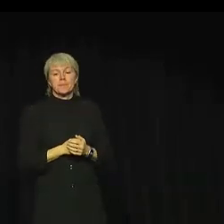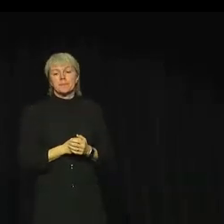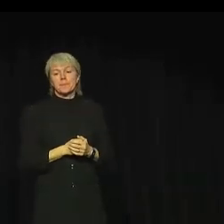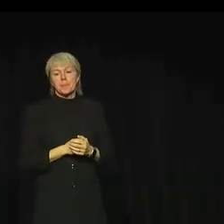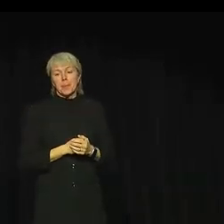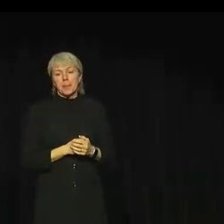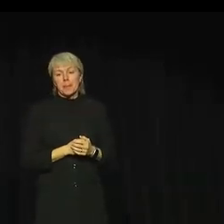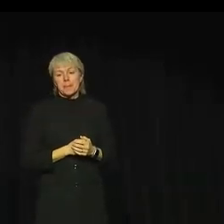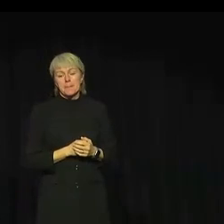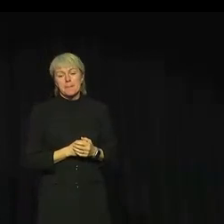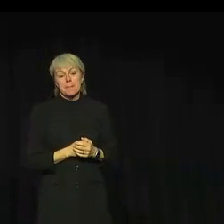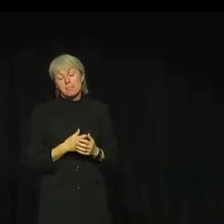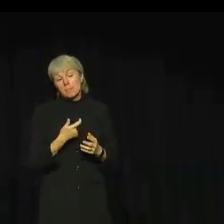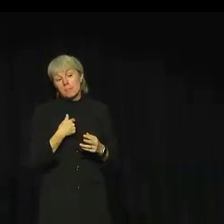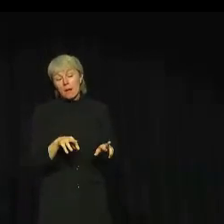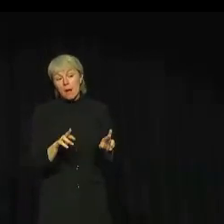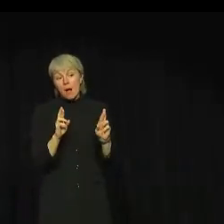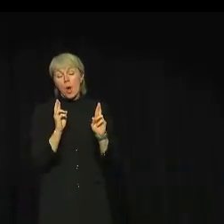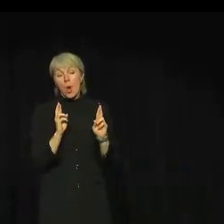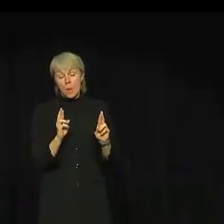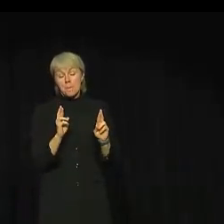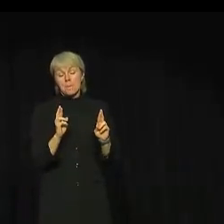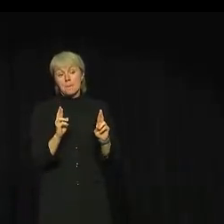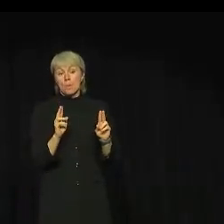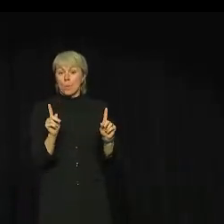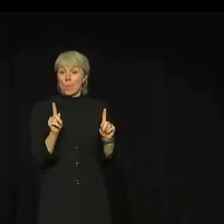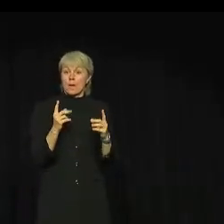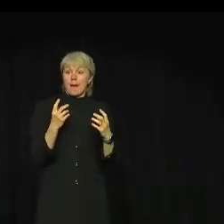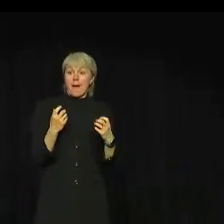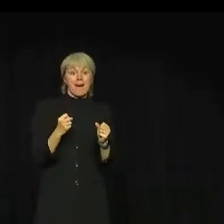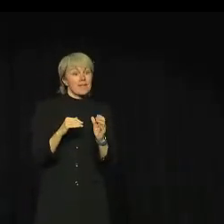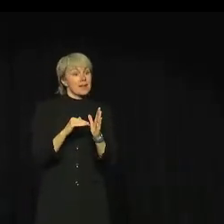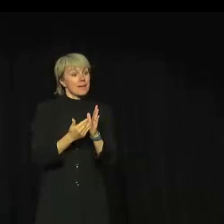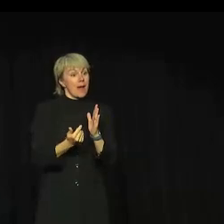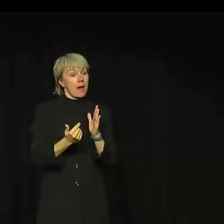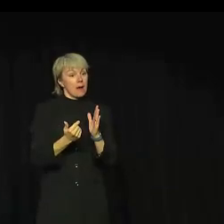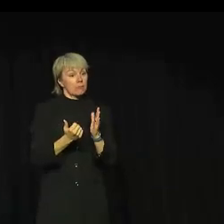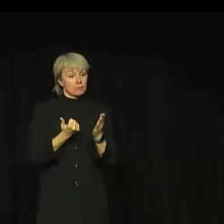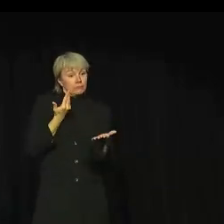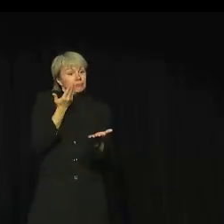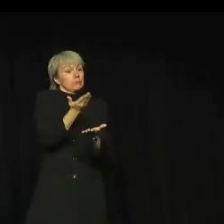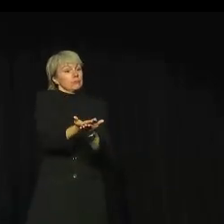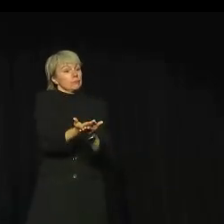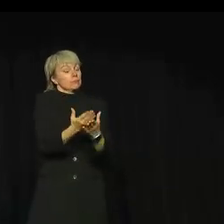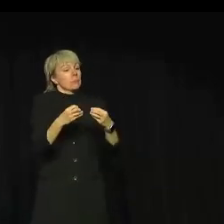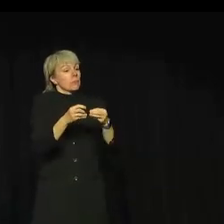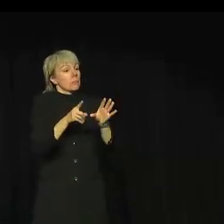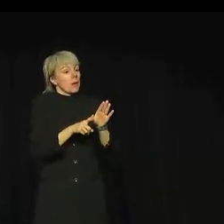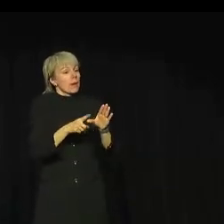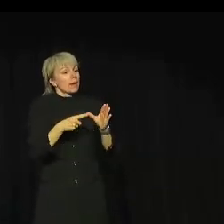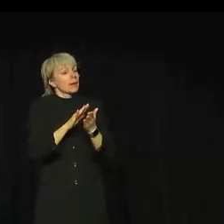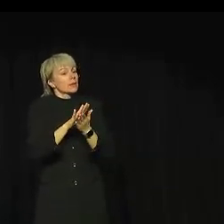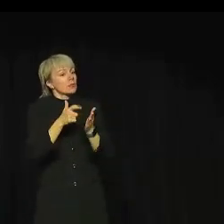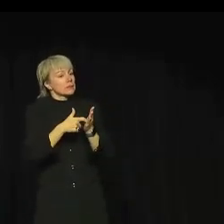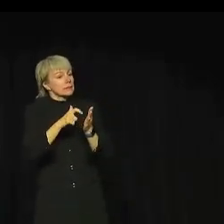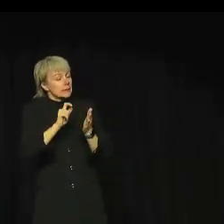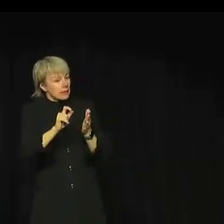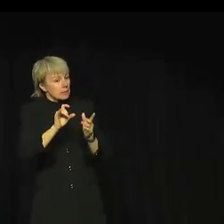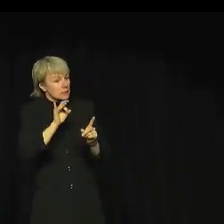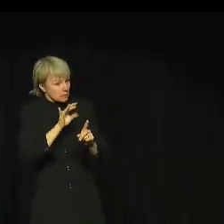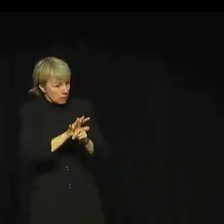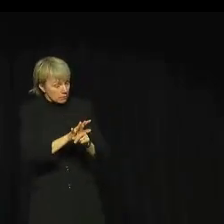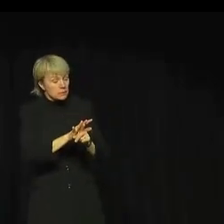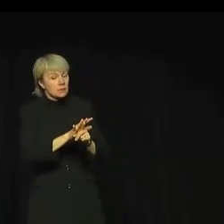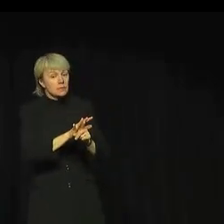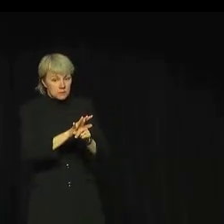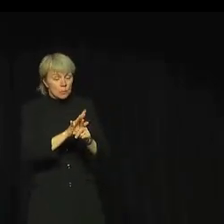And I hope that what is now propounded by the Human Rights Commission